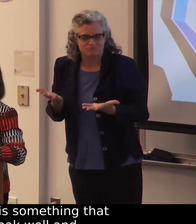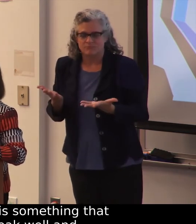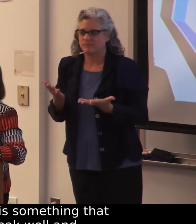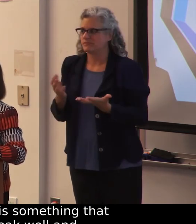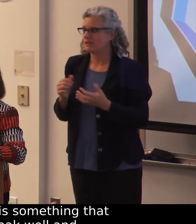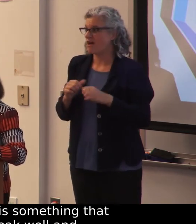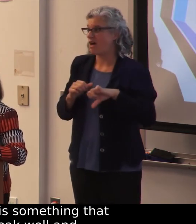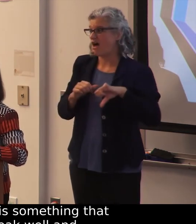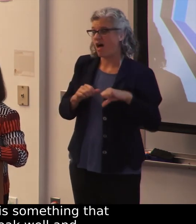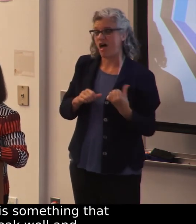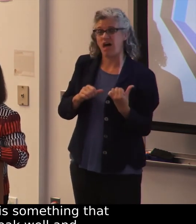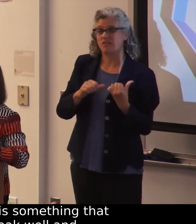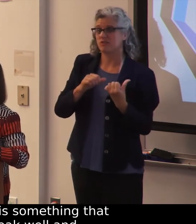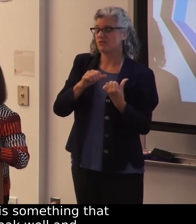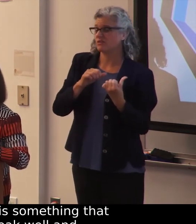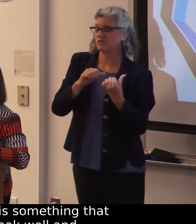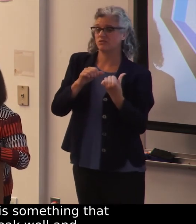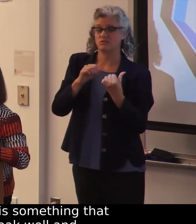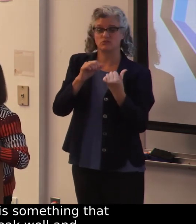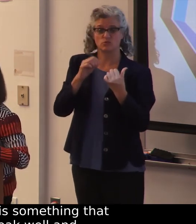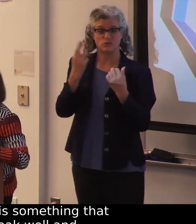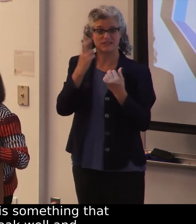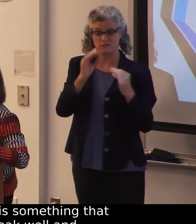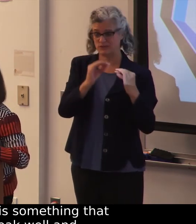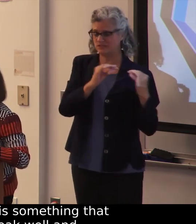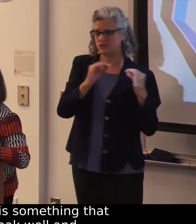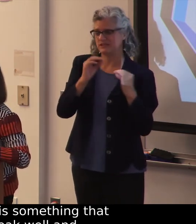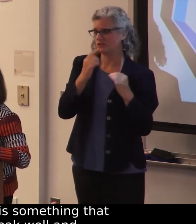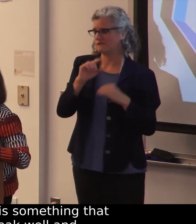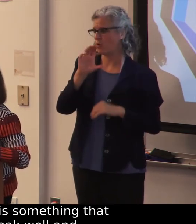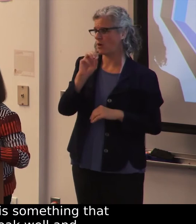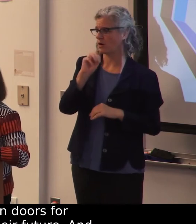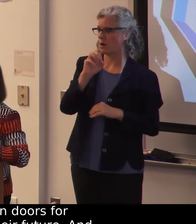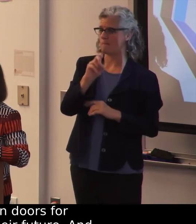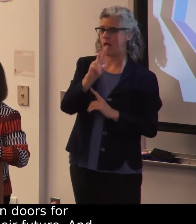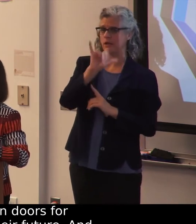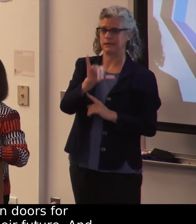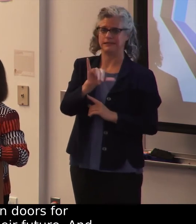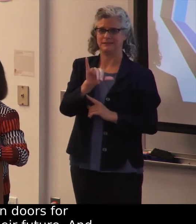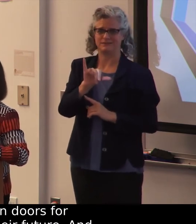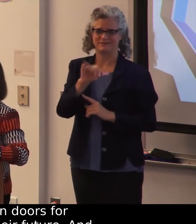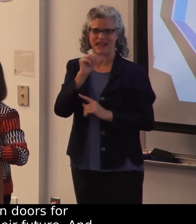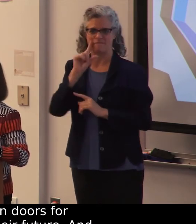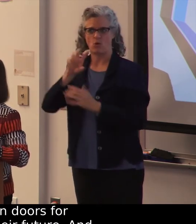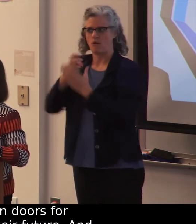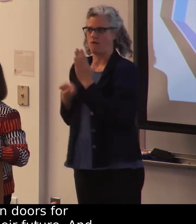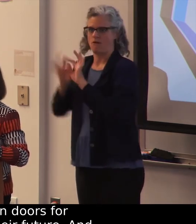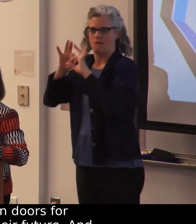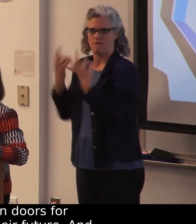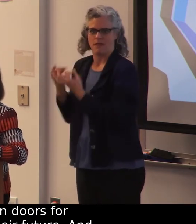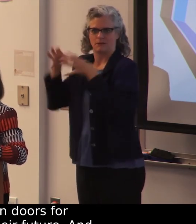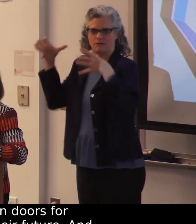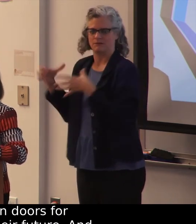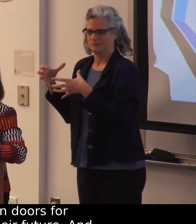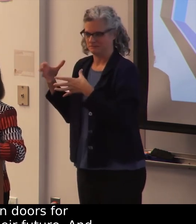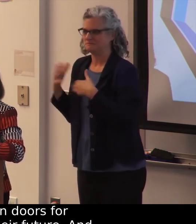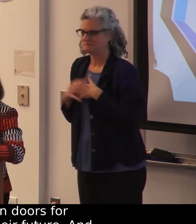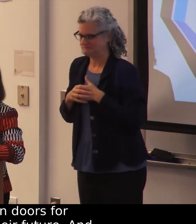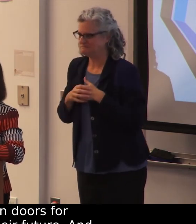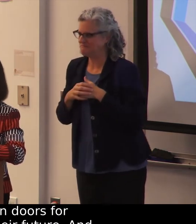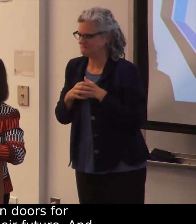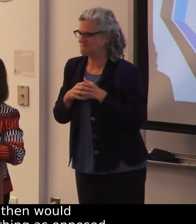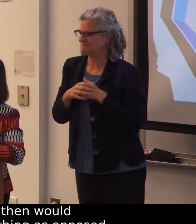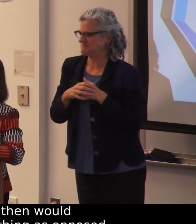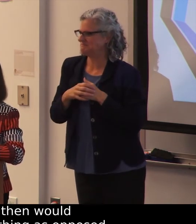commodity, okay? It's something that if they speak well and they use well, may in fact open doors for them in their future, right? And so there